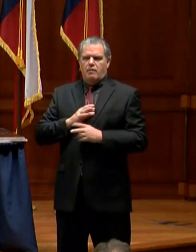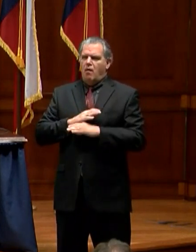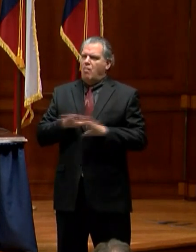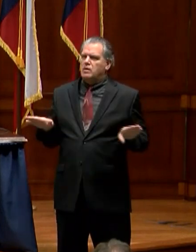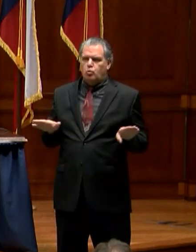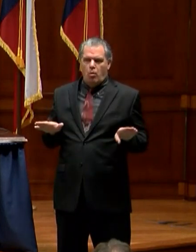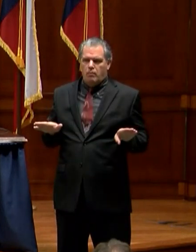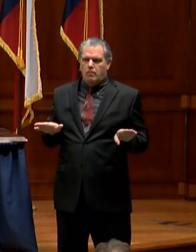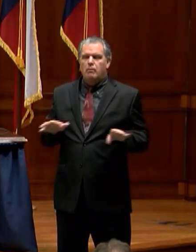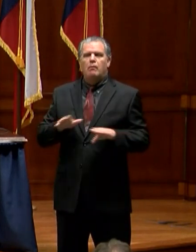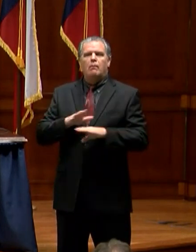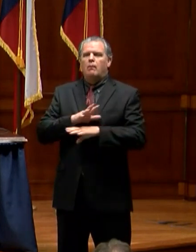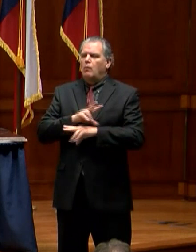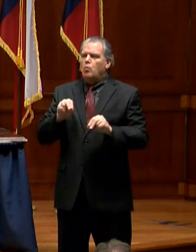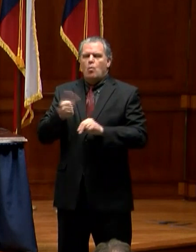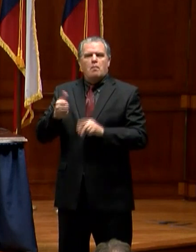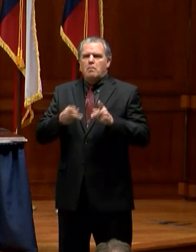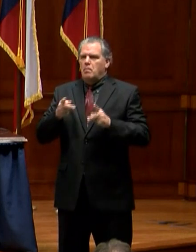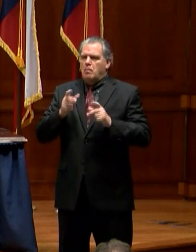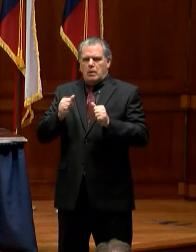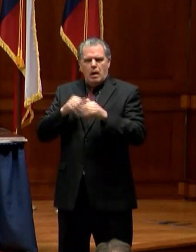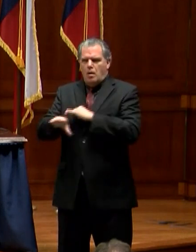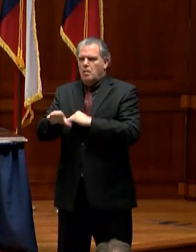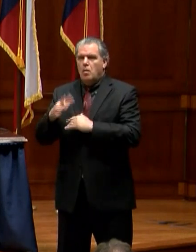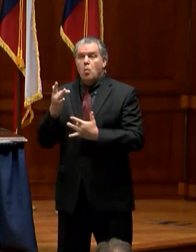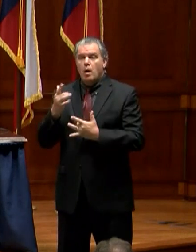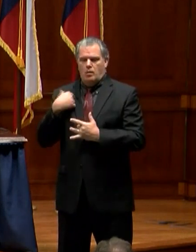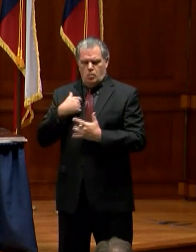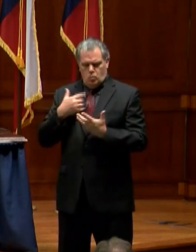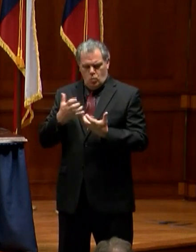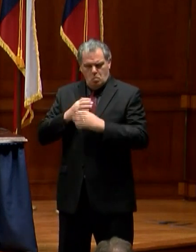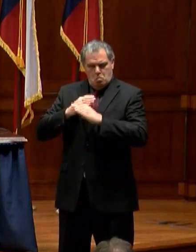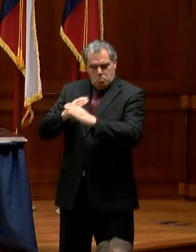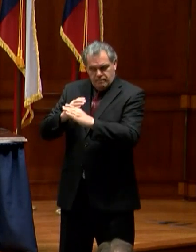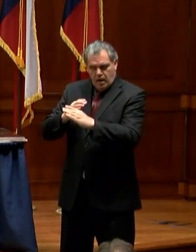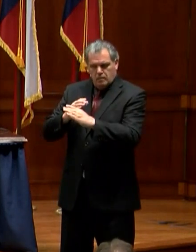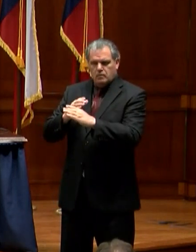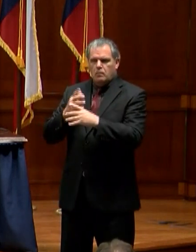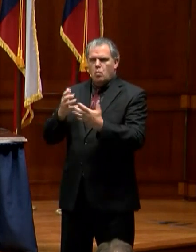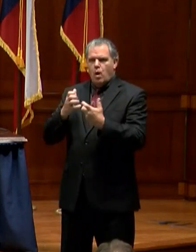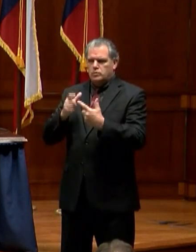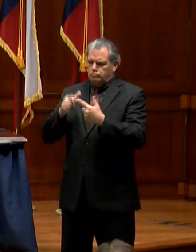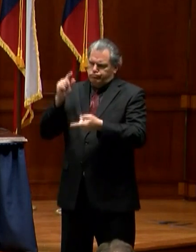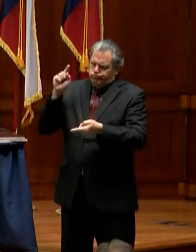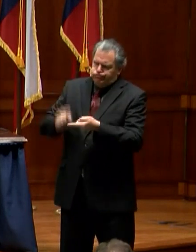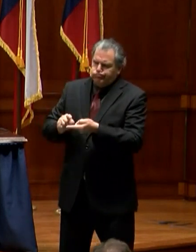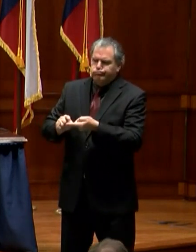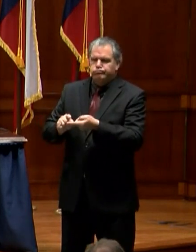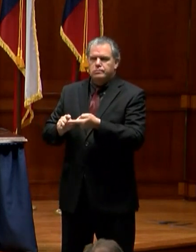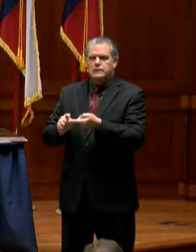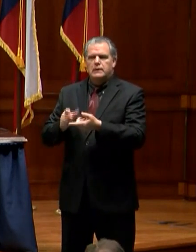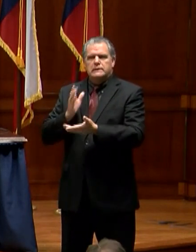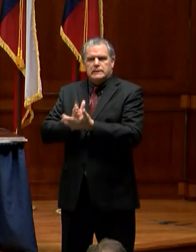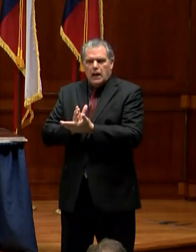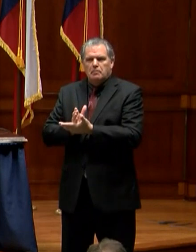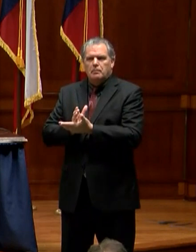else from entering because we want to do everything we can to create a barrier that would prevent COVID-19